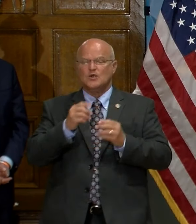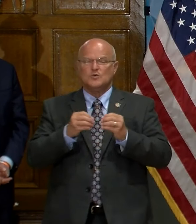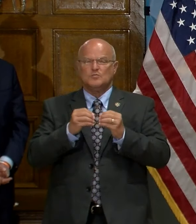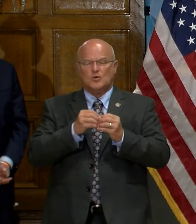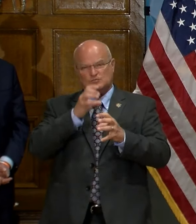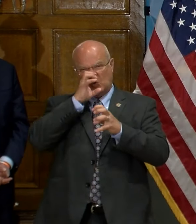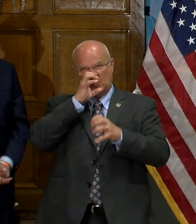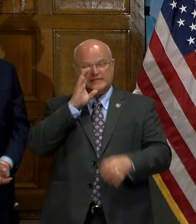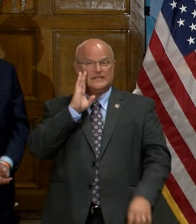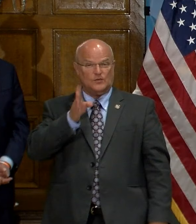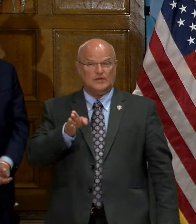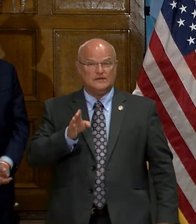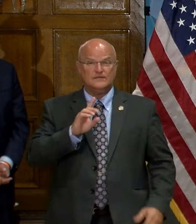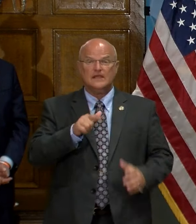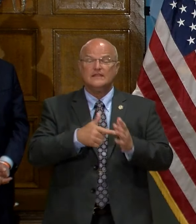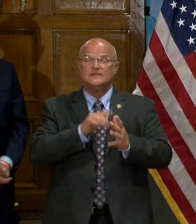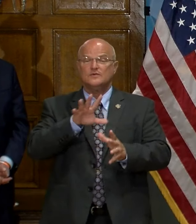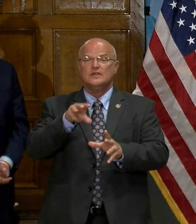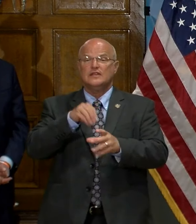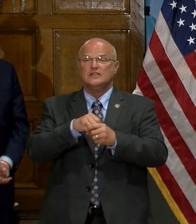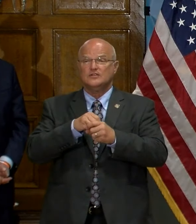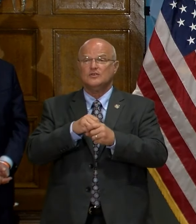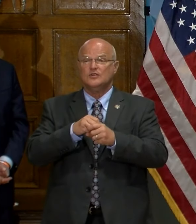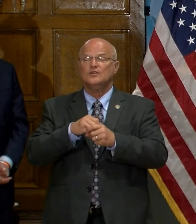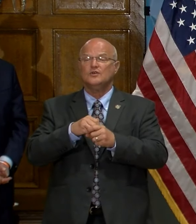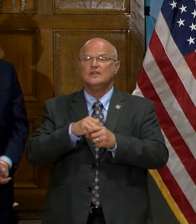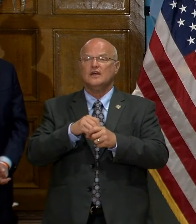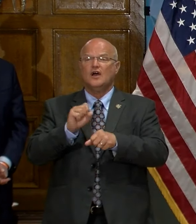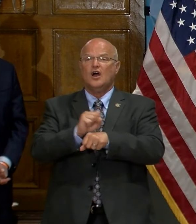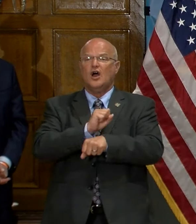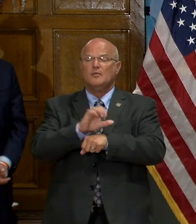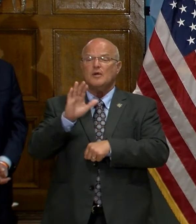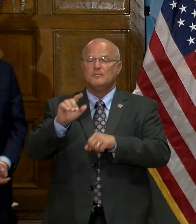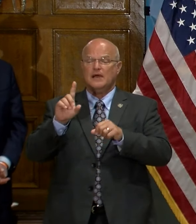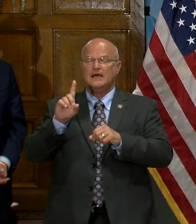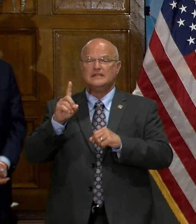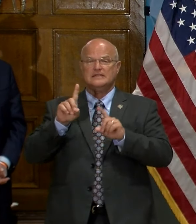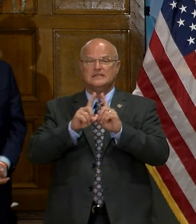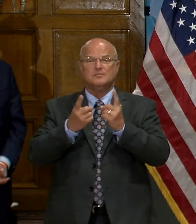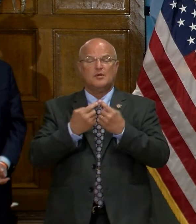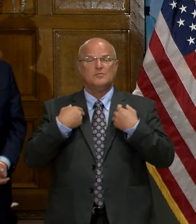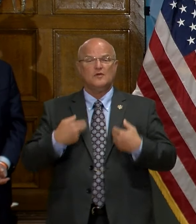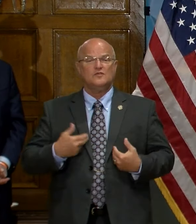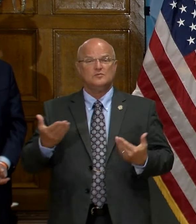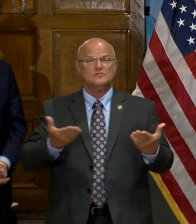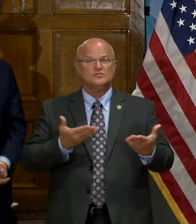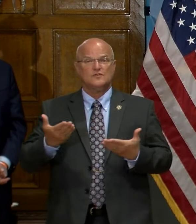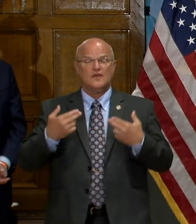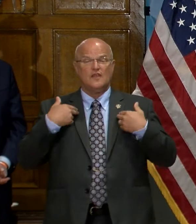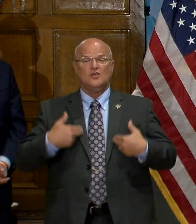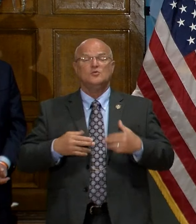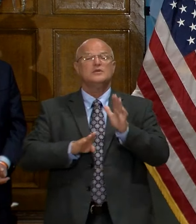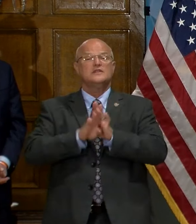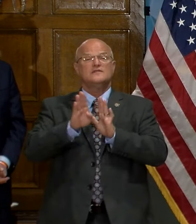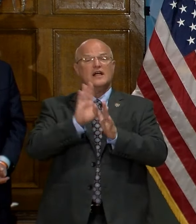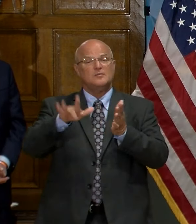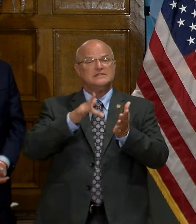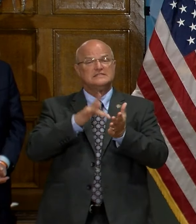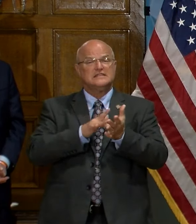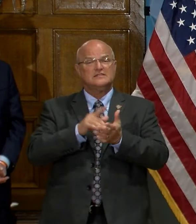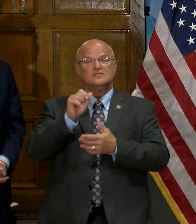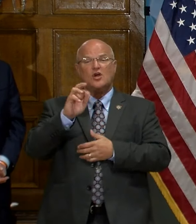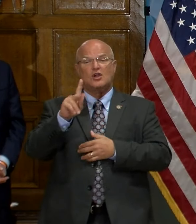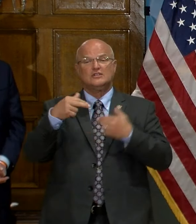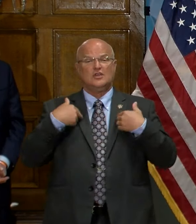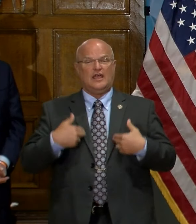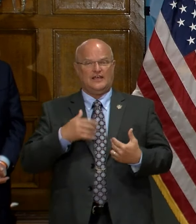more rigorous. This will include facilities operated by the Department of Human Services, including the Human Development Centers and the Arkansas